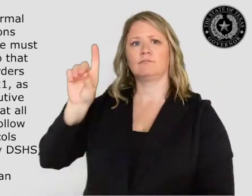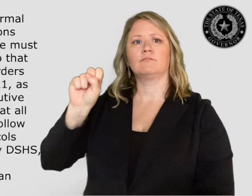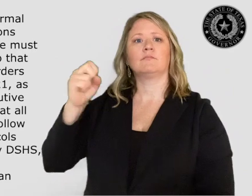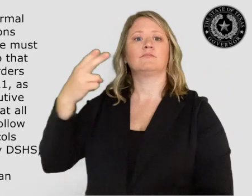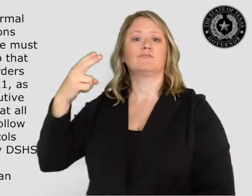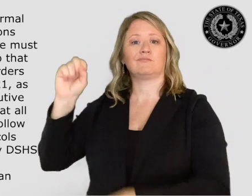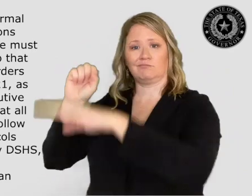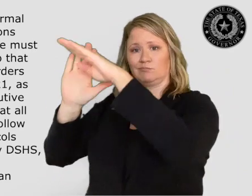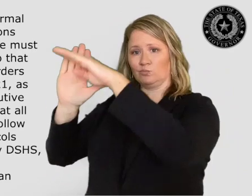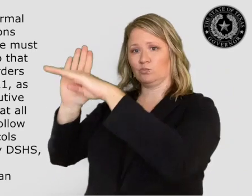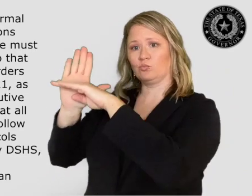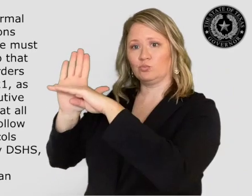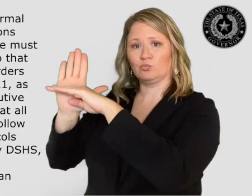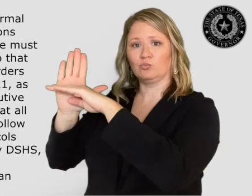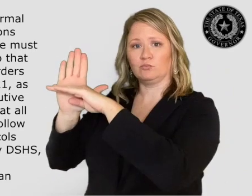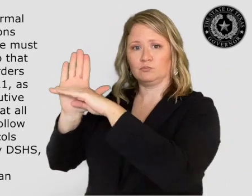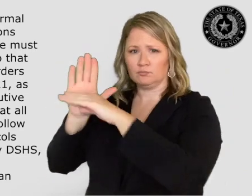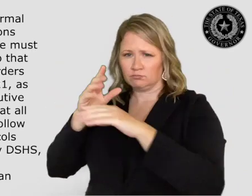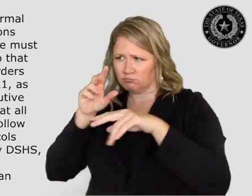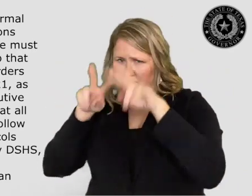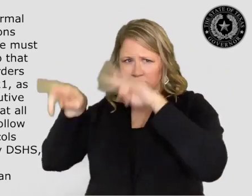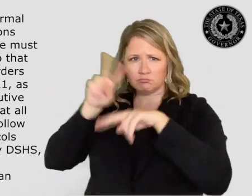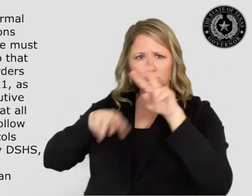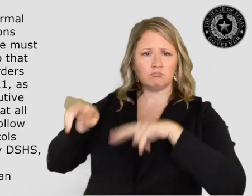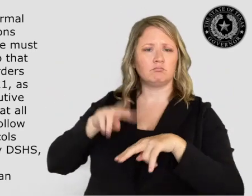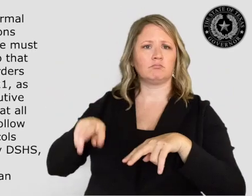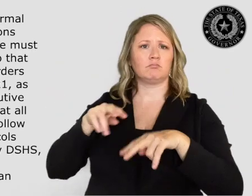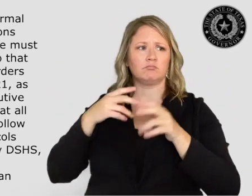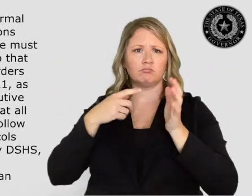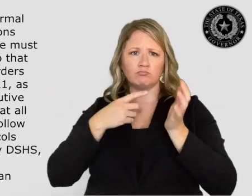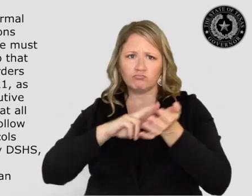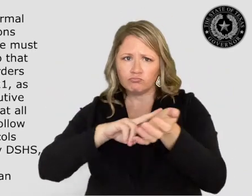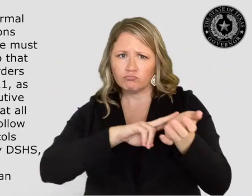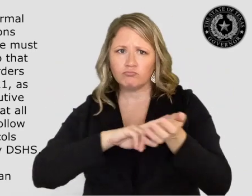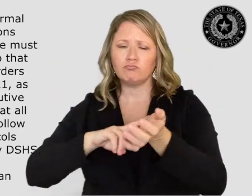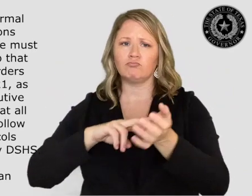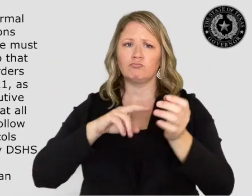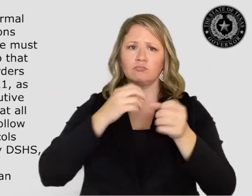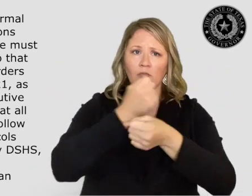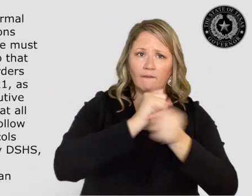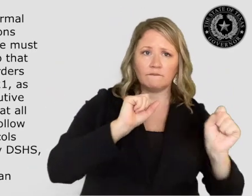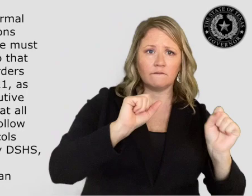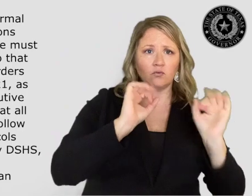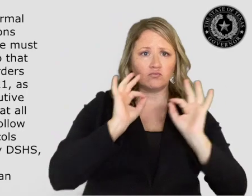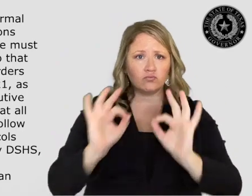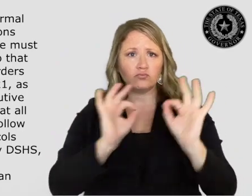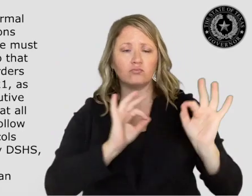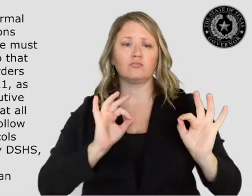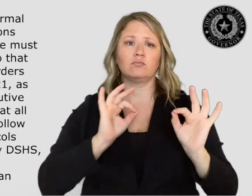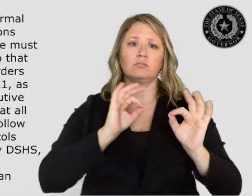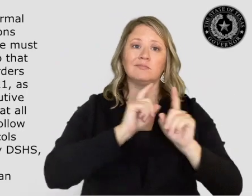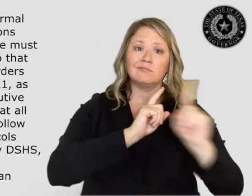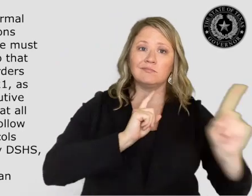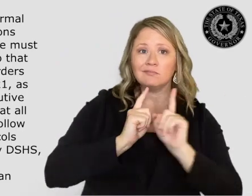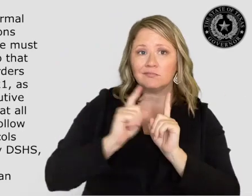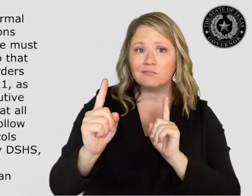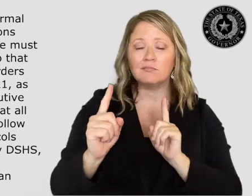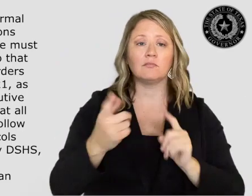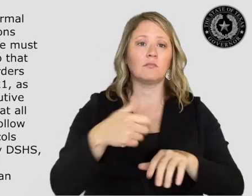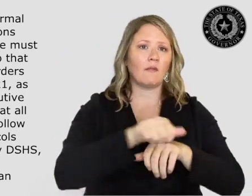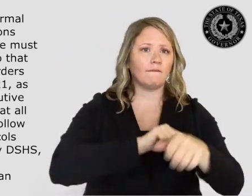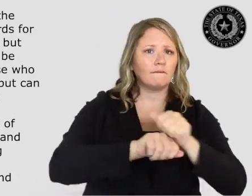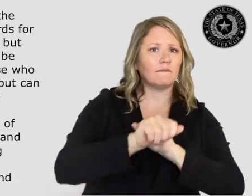as well as this executive order, provide that all persons should follow the health protocols recommended by DSHS, which,